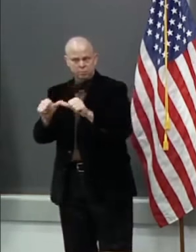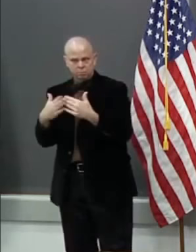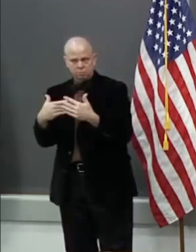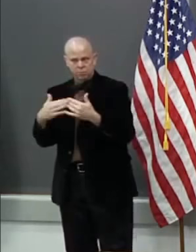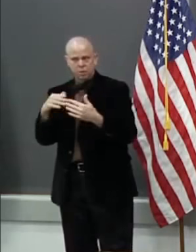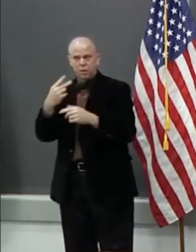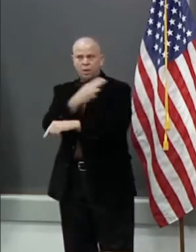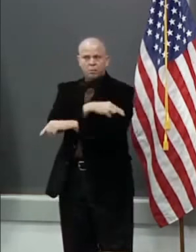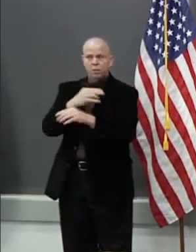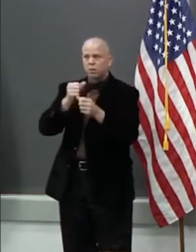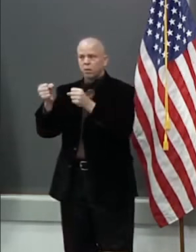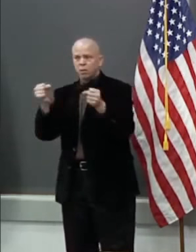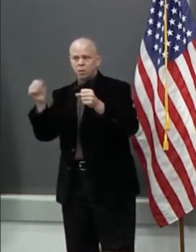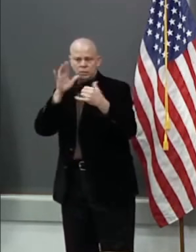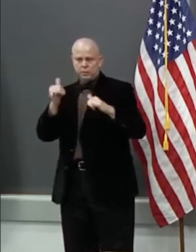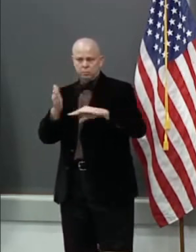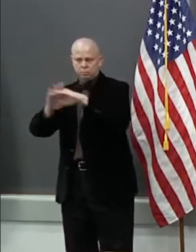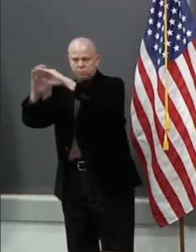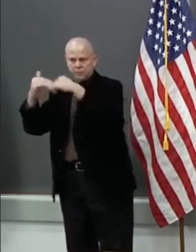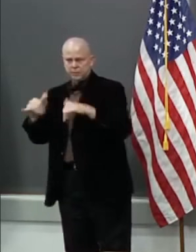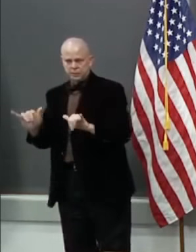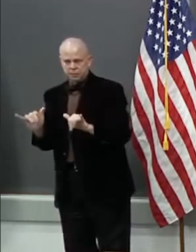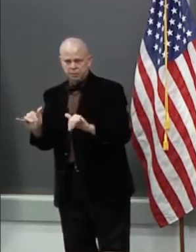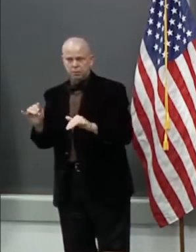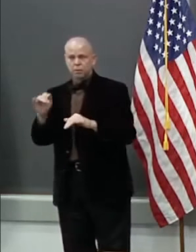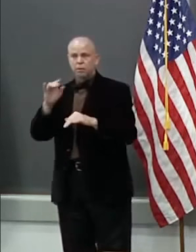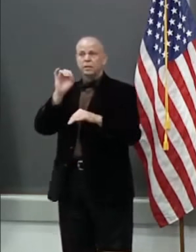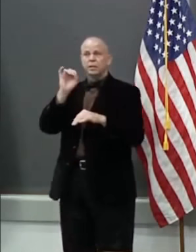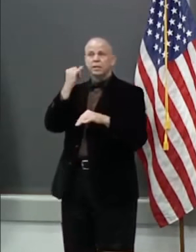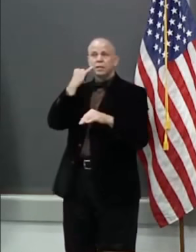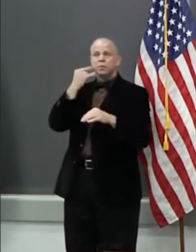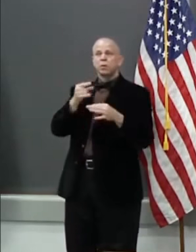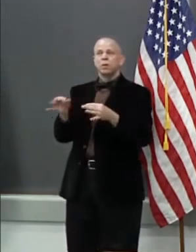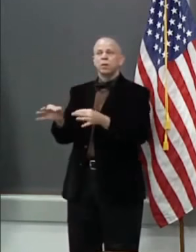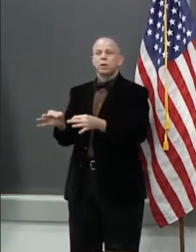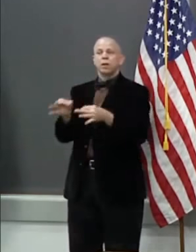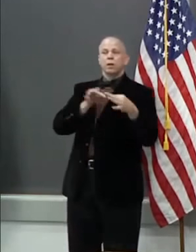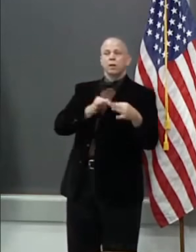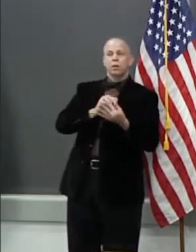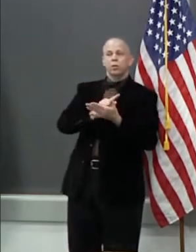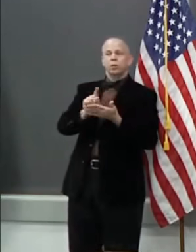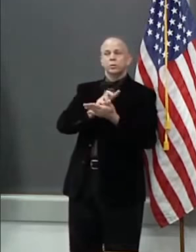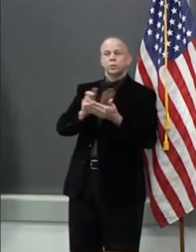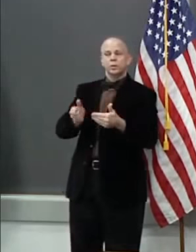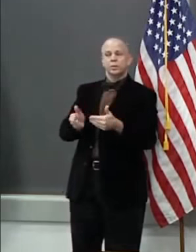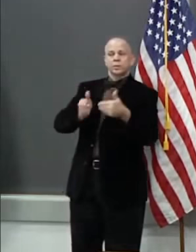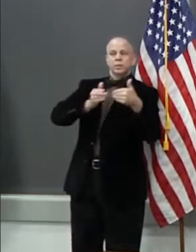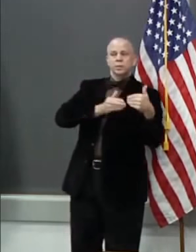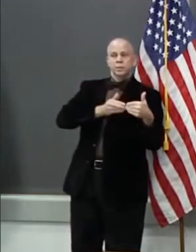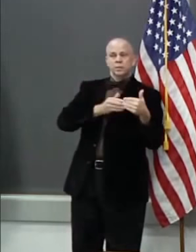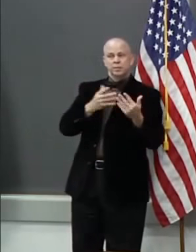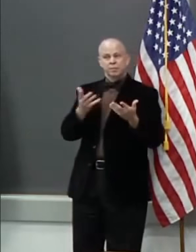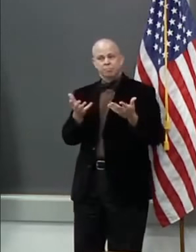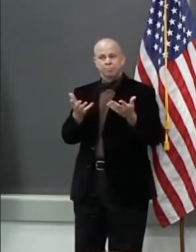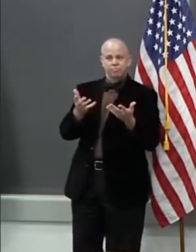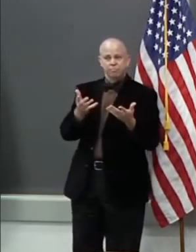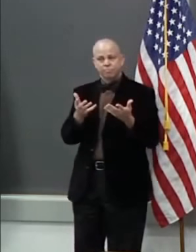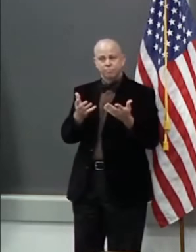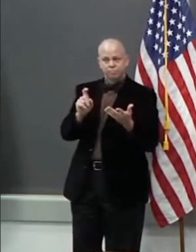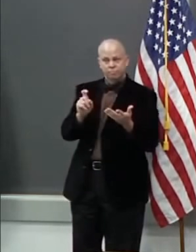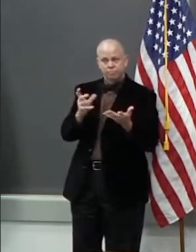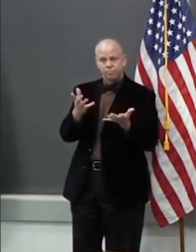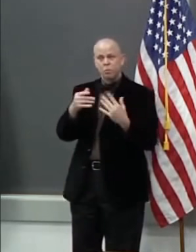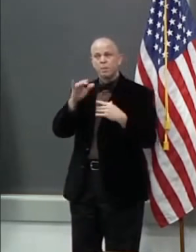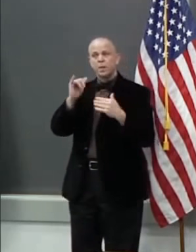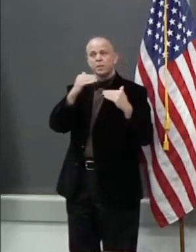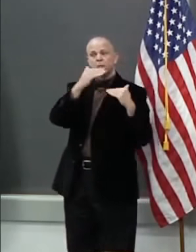And so I just wonder if, had this happened a week or two earlier, because again, these restrictions are they're limiting, but they're not